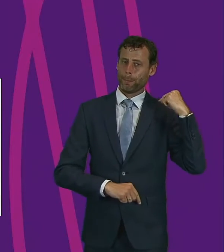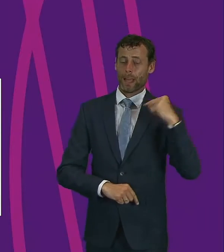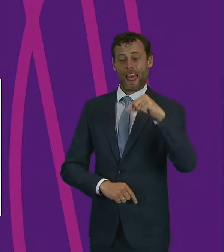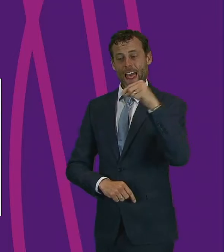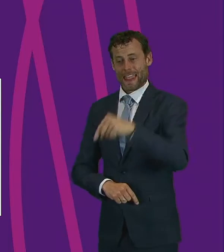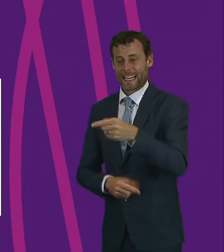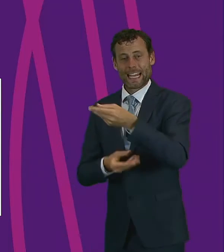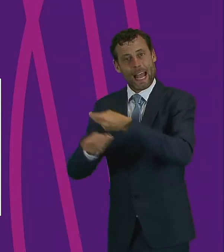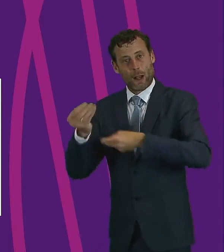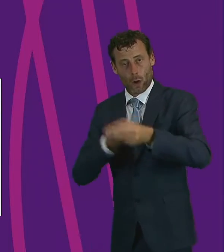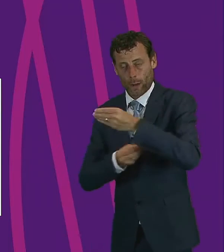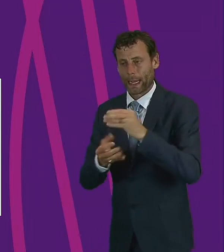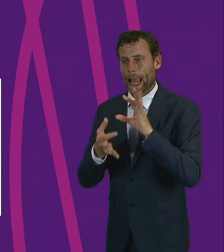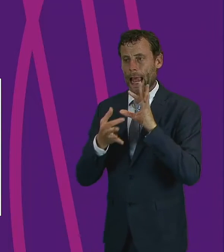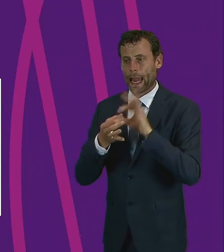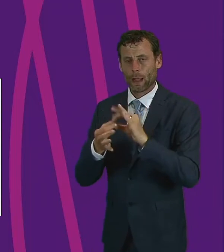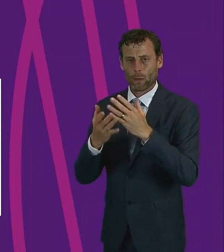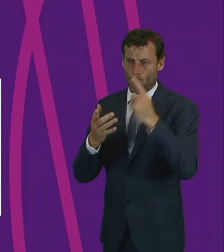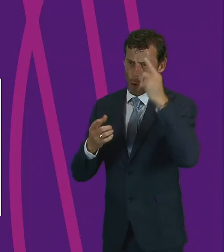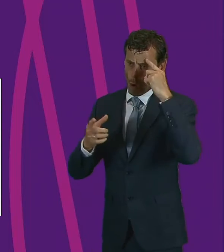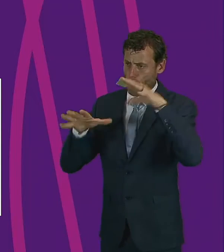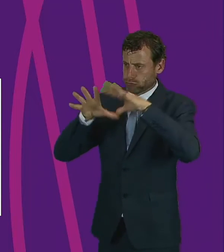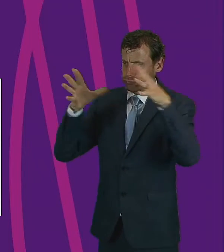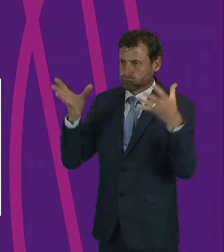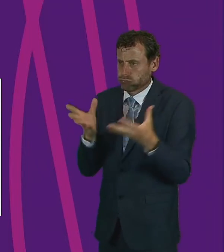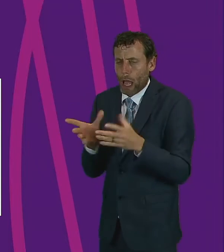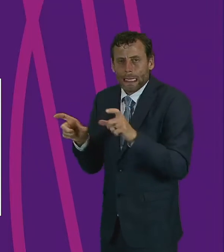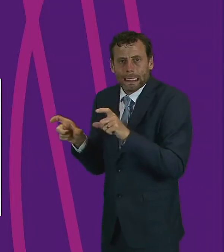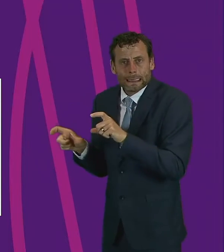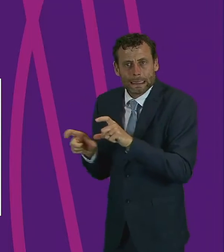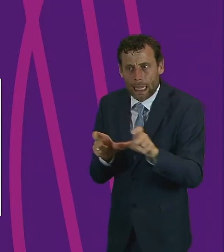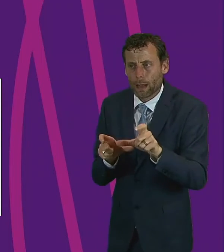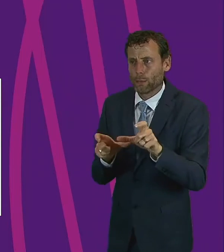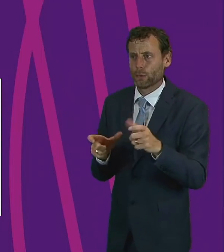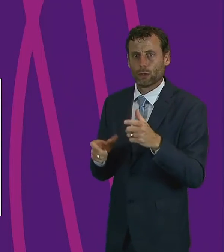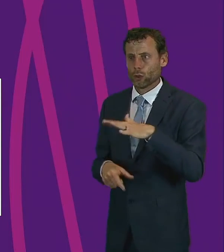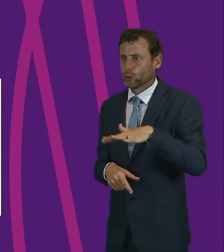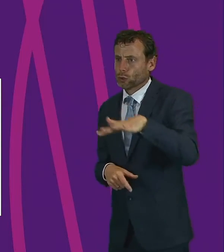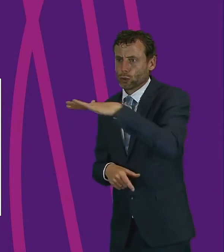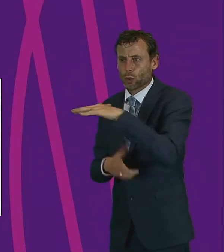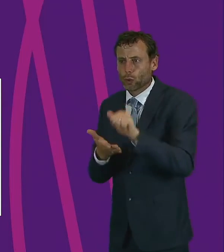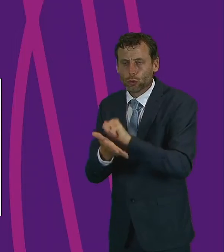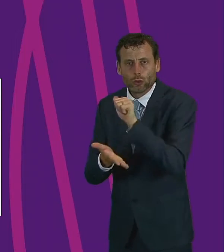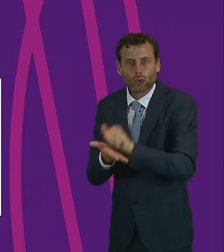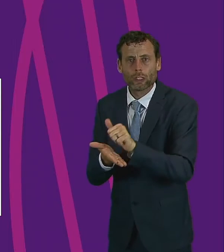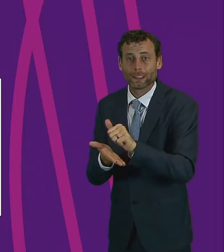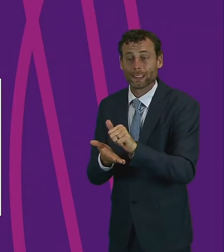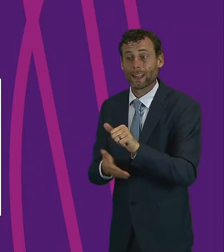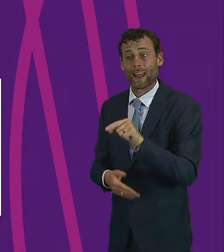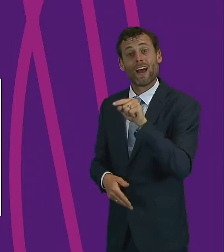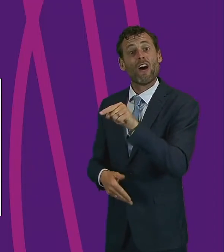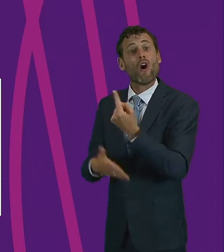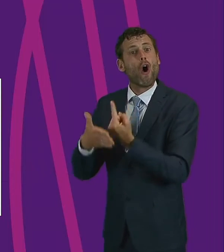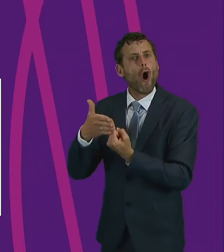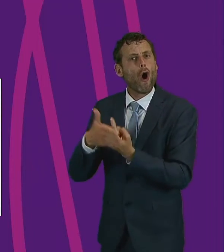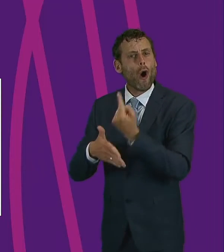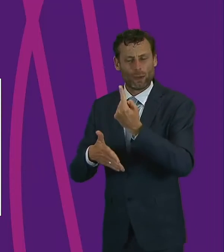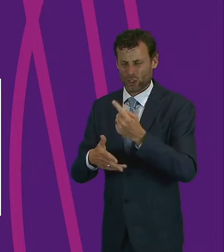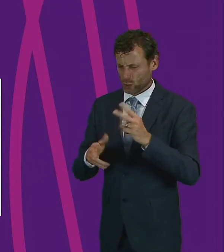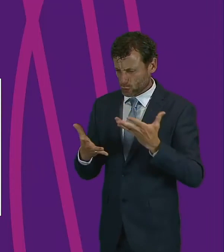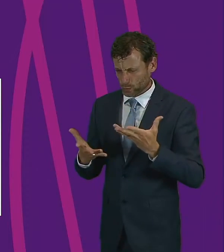and social justice. The opportunity was missed at the time of the banking crisis, and we have seen that the most